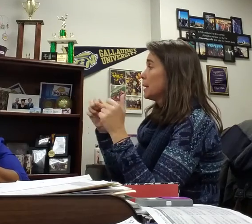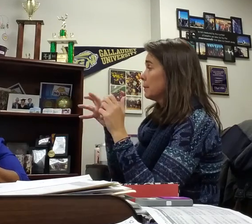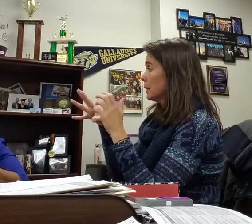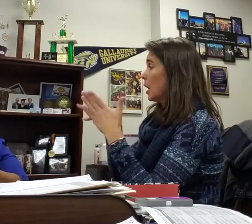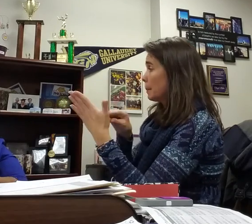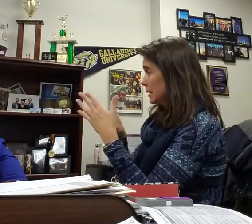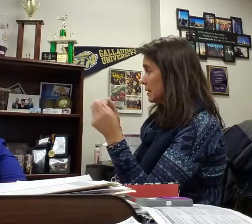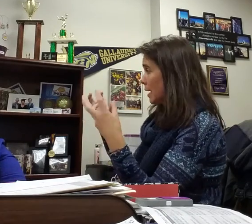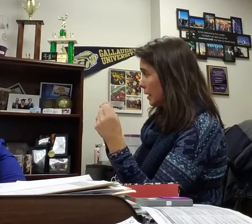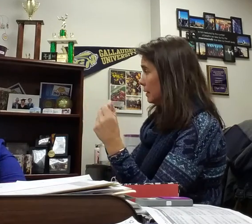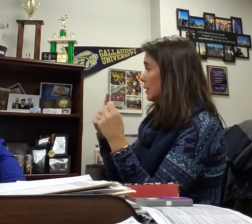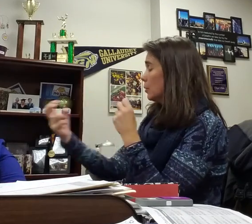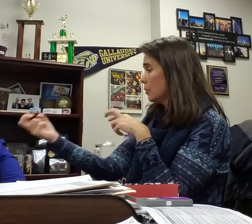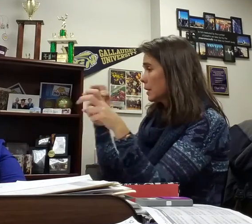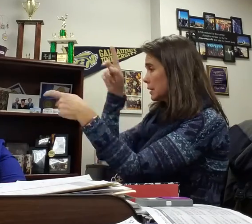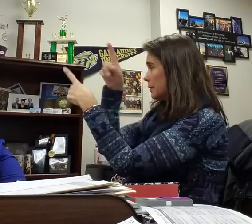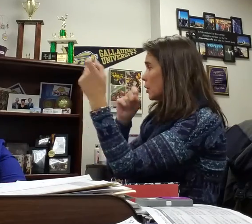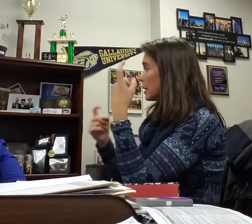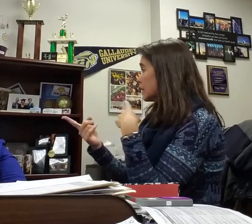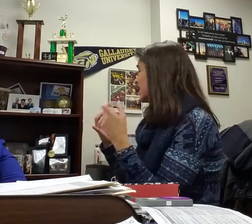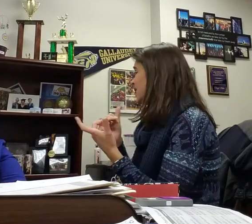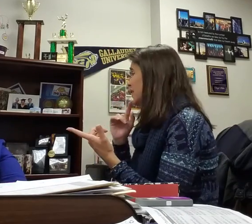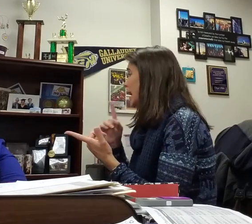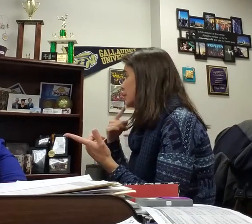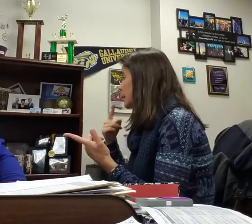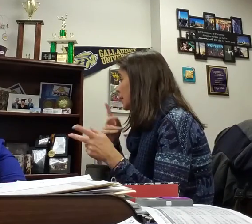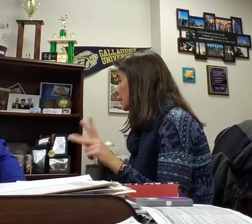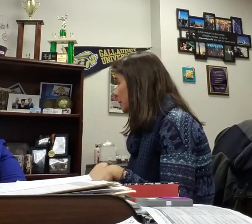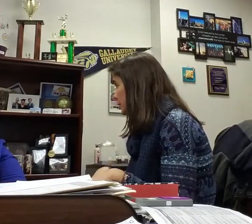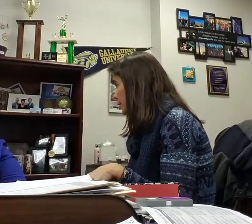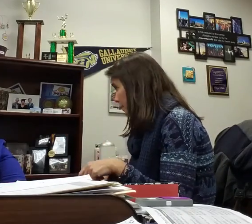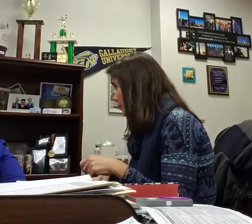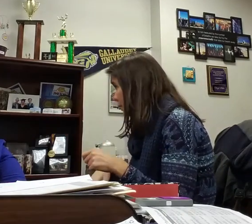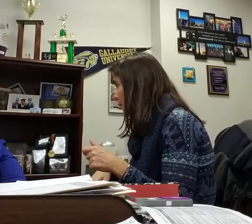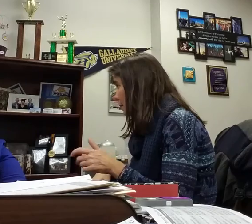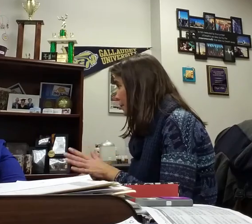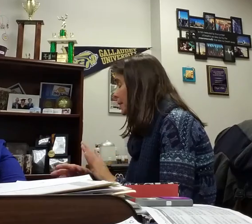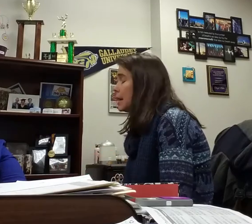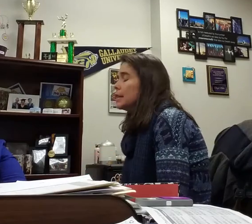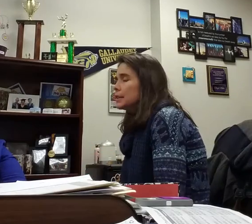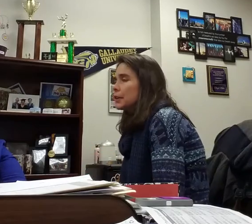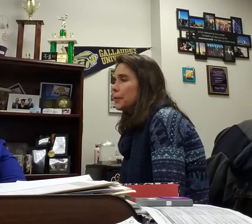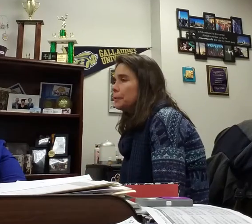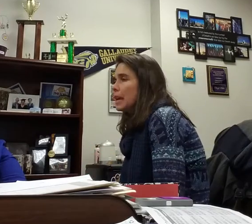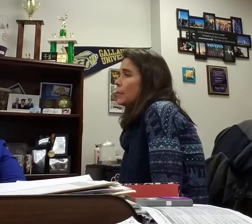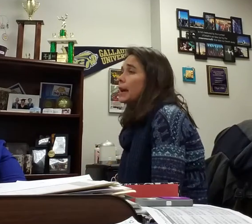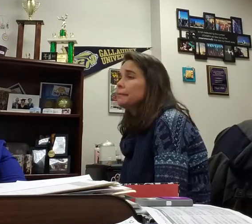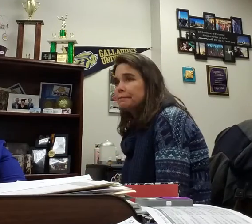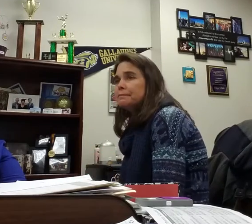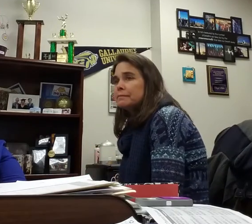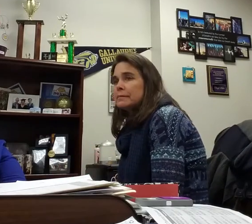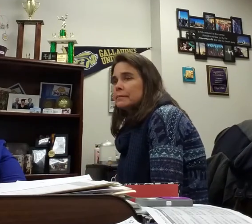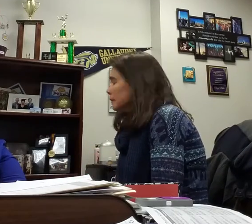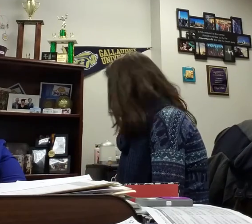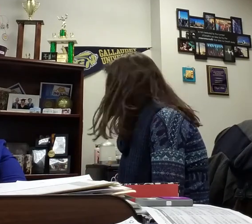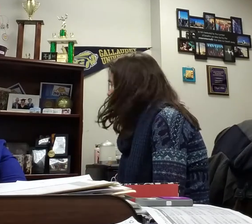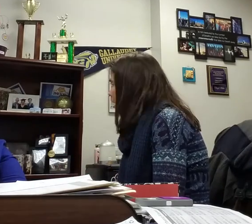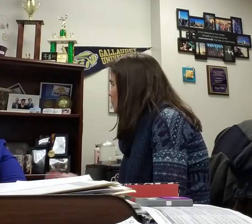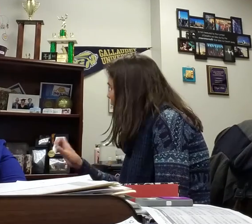and copy sign the stuff The going on. It questions. doesn't even have to be a hearing person. Okay. You know what I mean? Yeah. So anyway, good things. What